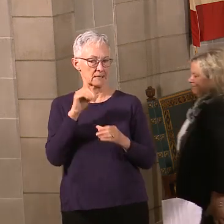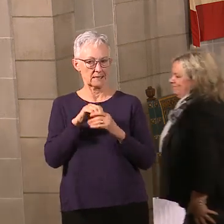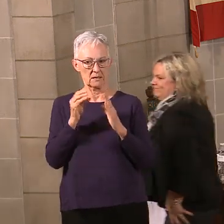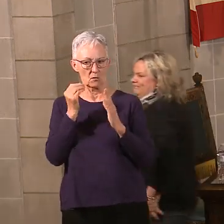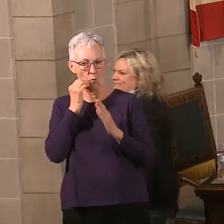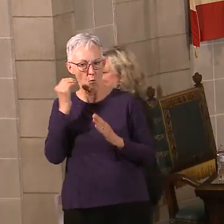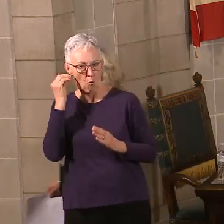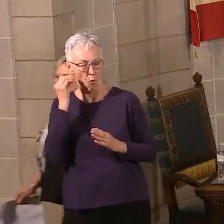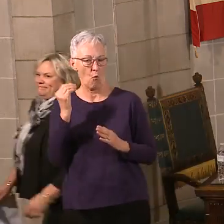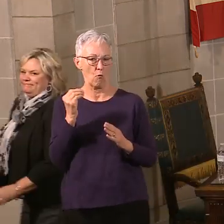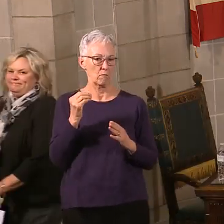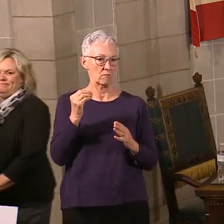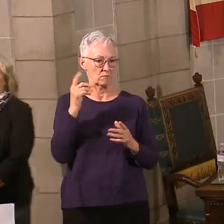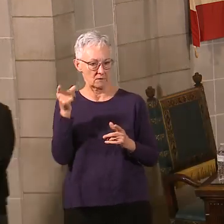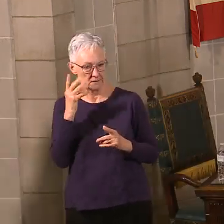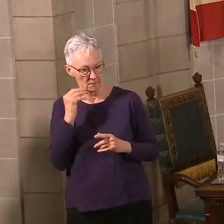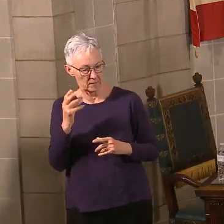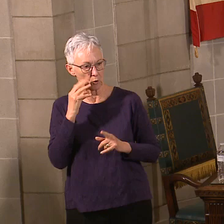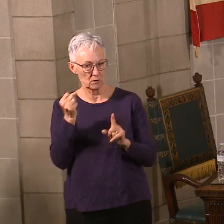Great, thank you very much, Lynn, I appreciate it.